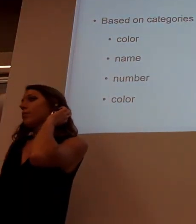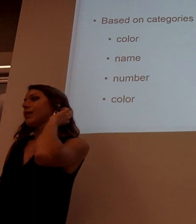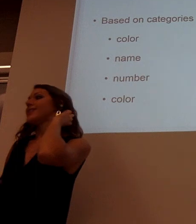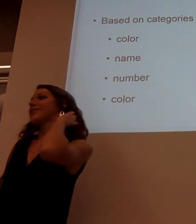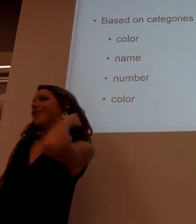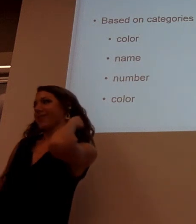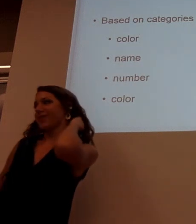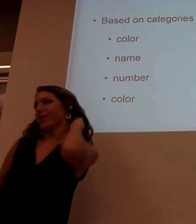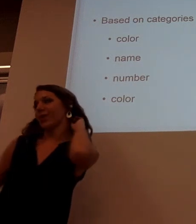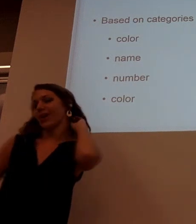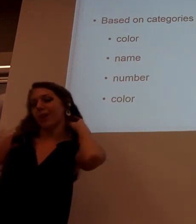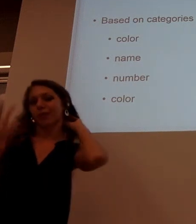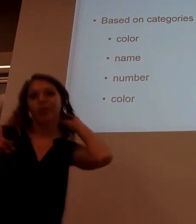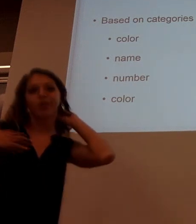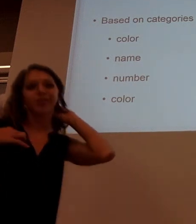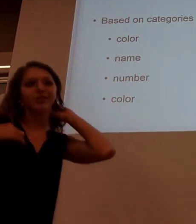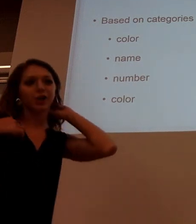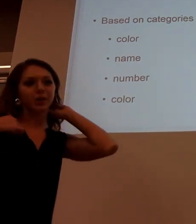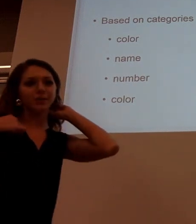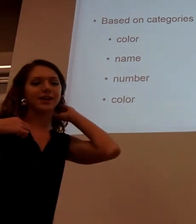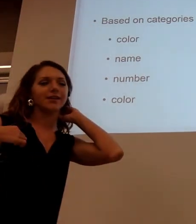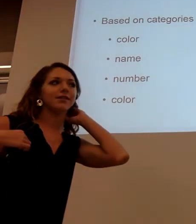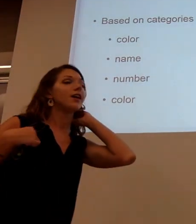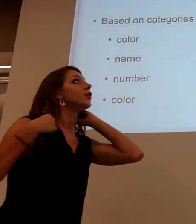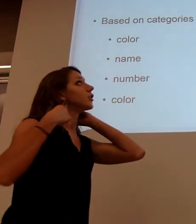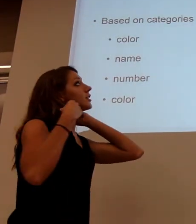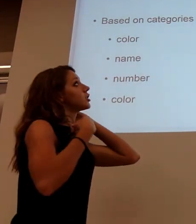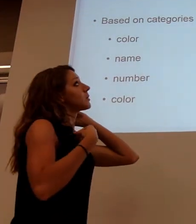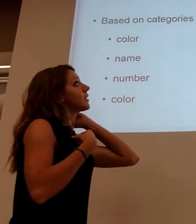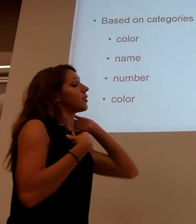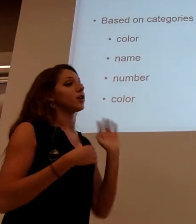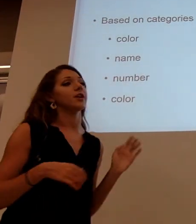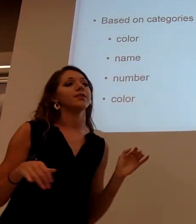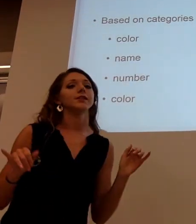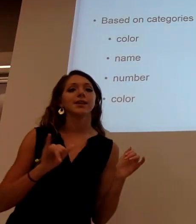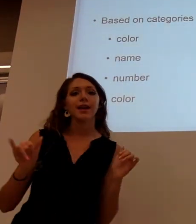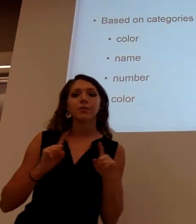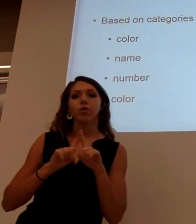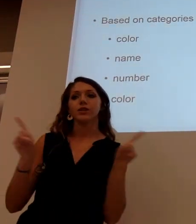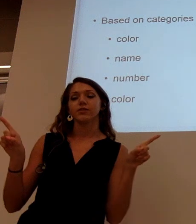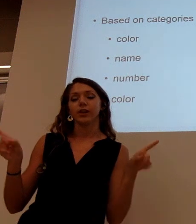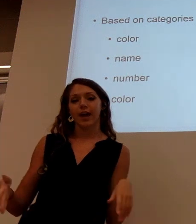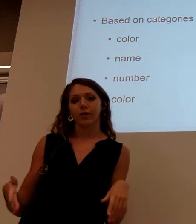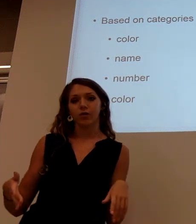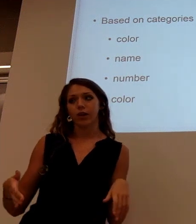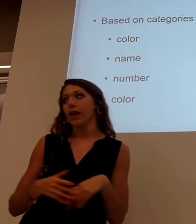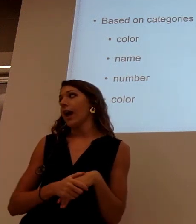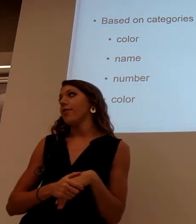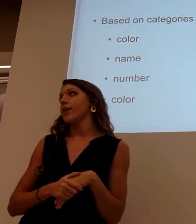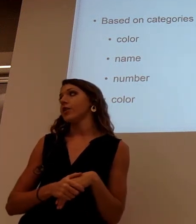Then he's going to give you a couple terms, and you're going to determine if they're in the same or different category. And